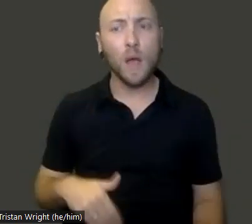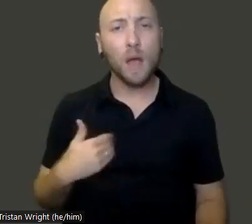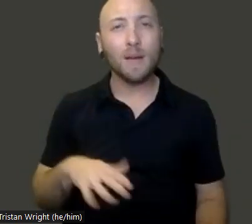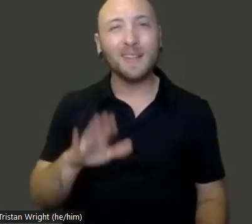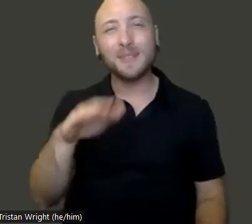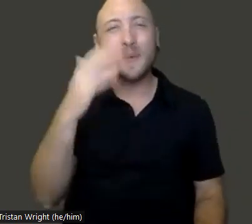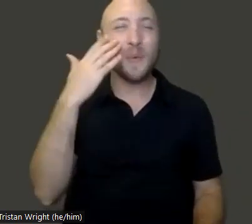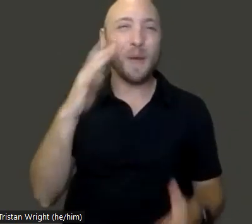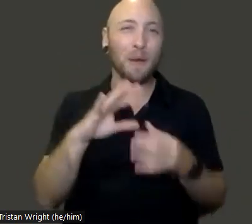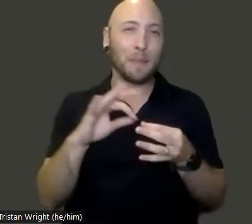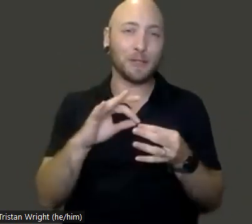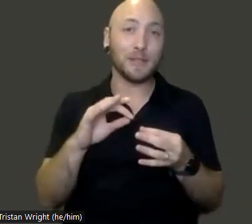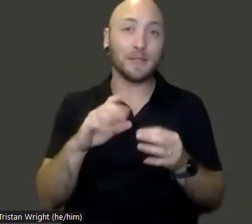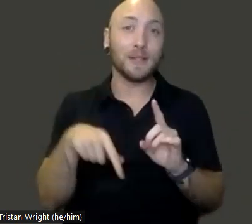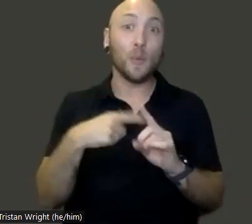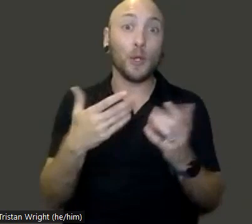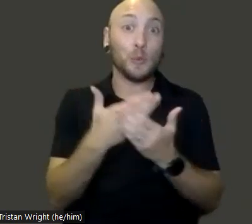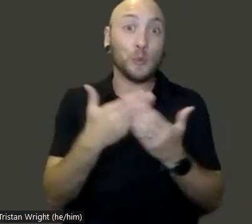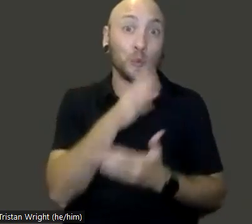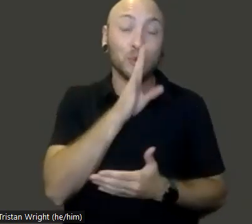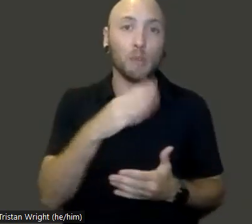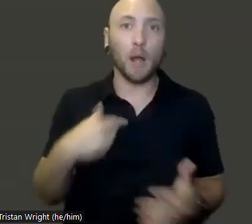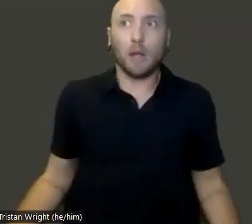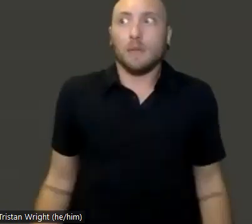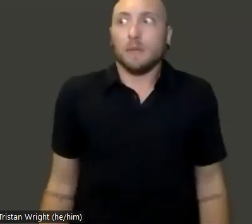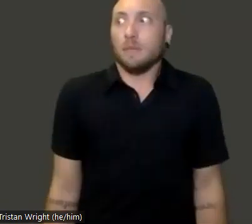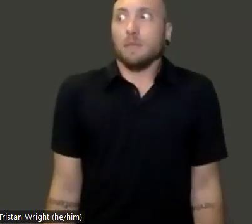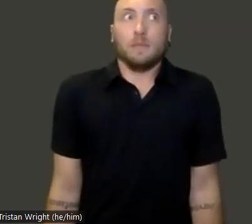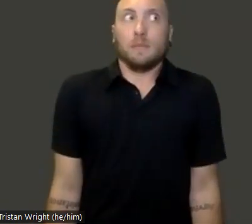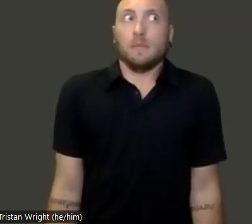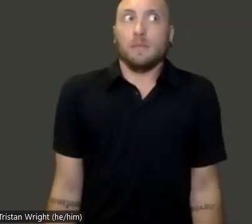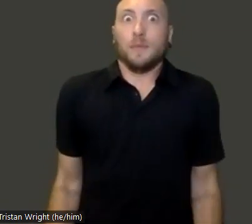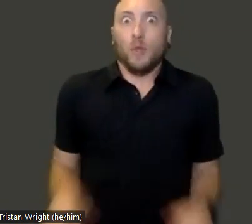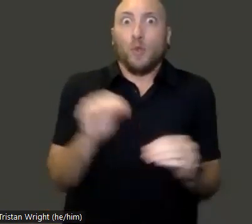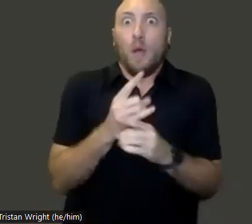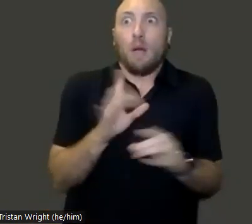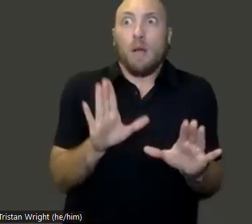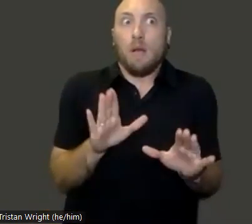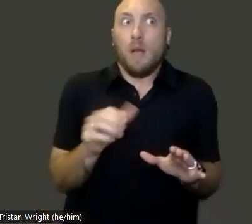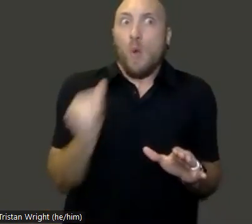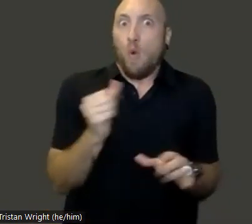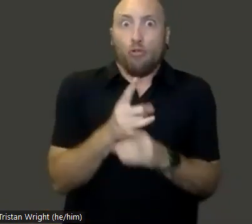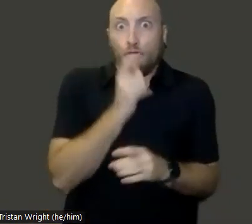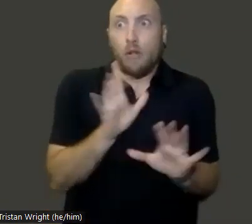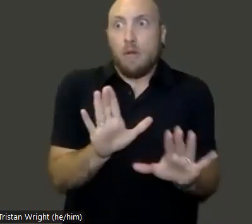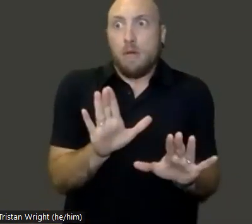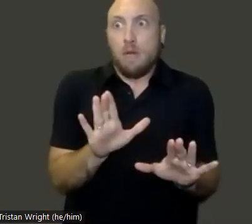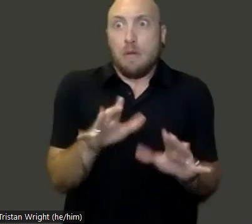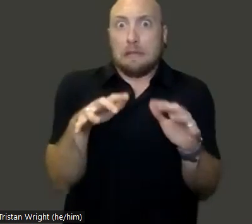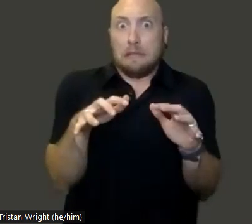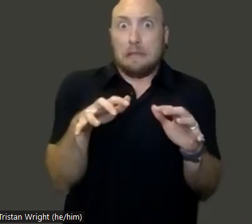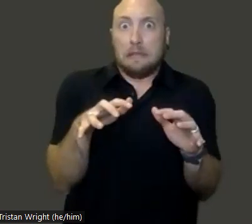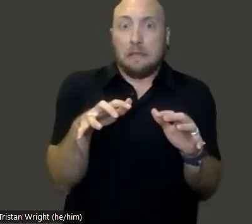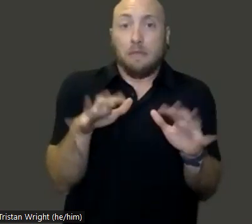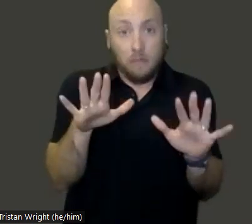early sobriety was just sitting on my hands, white knuckling it, doing everything I could to not drink. And as I went through the